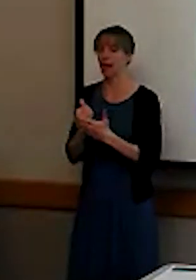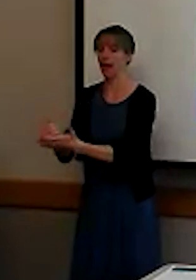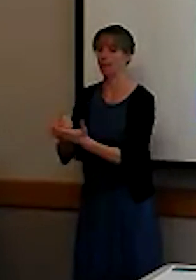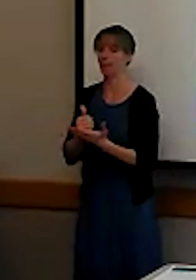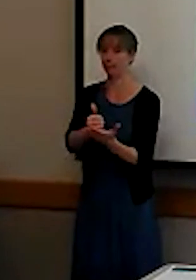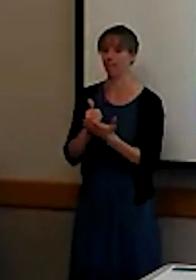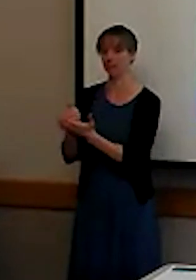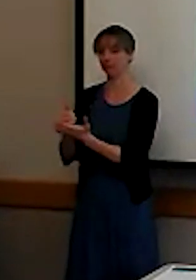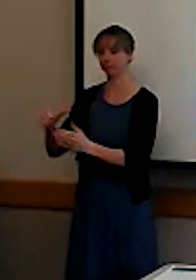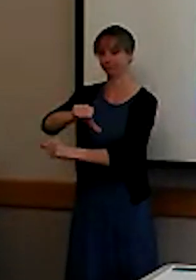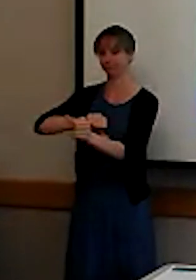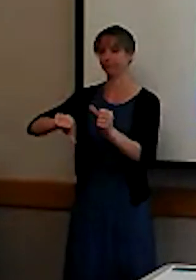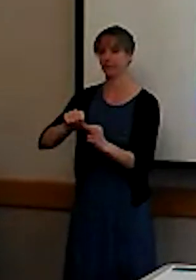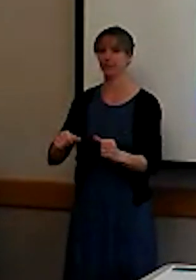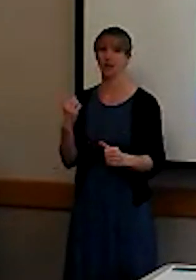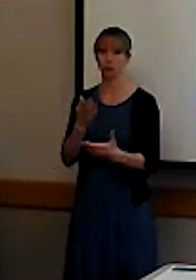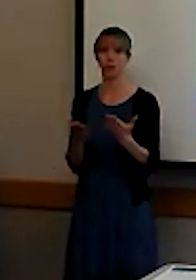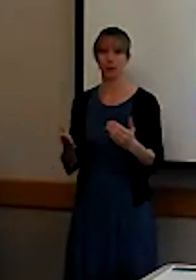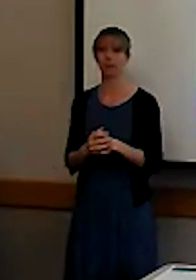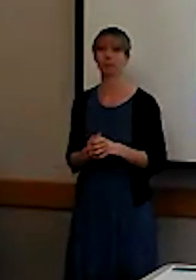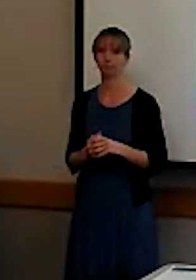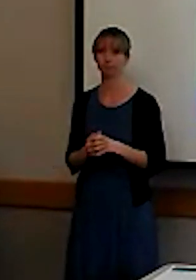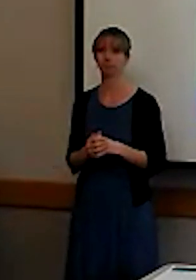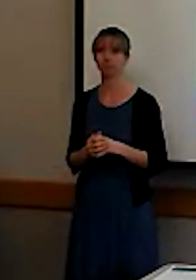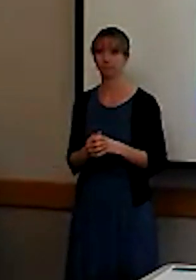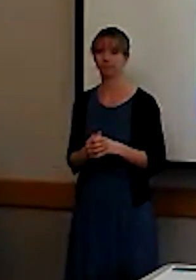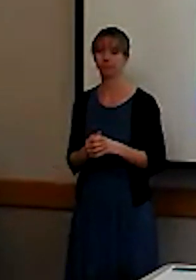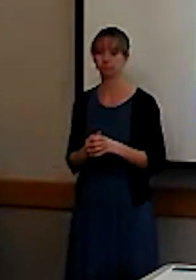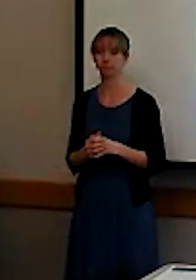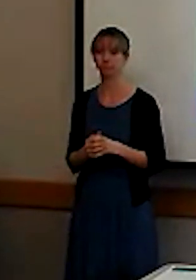another. That's one of the things.